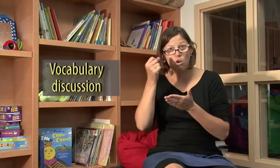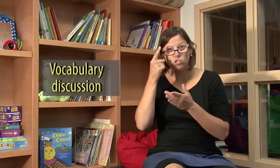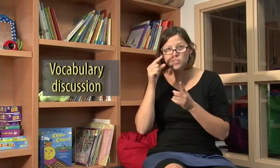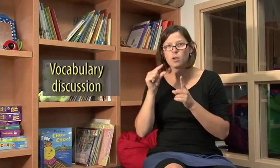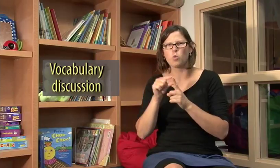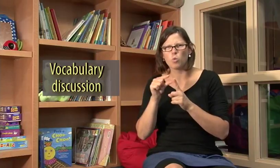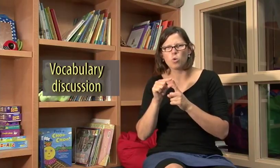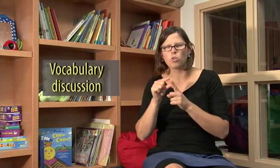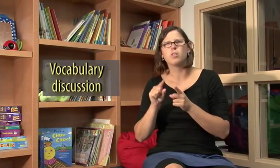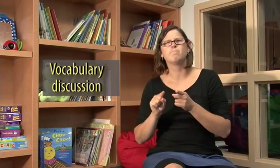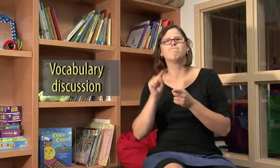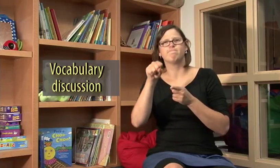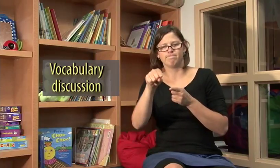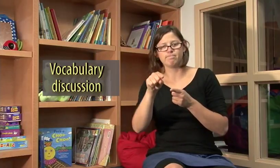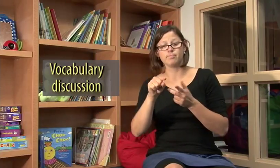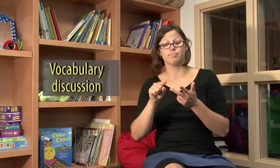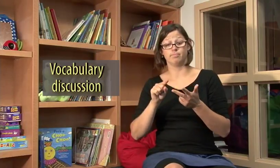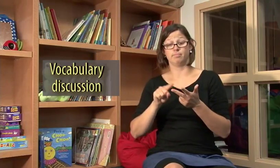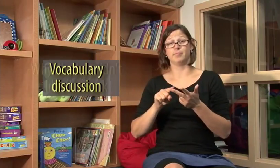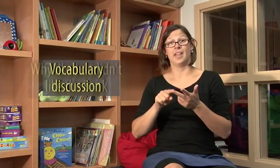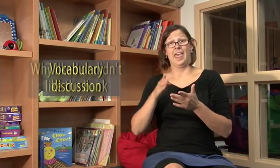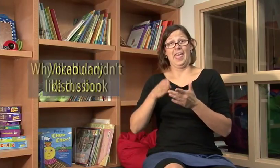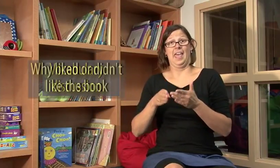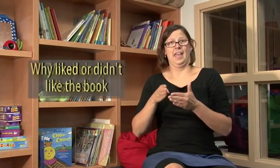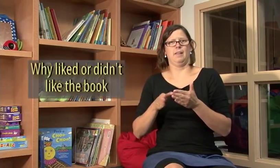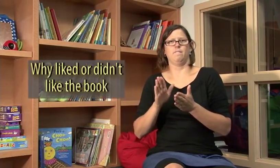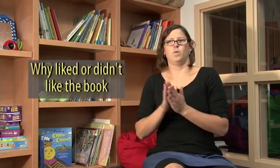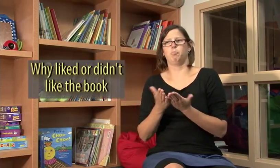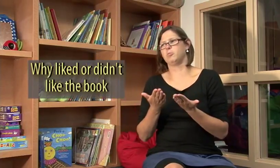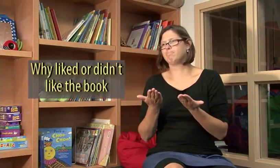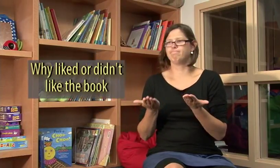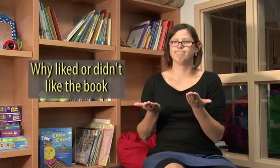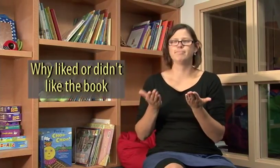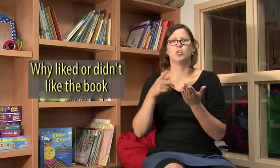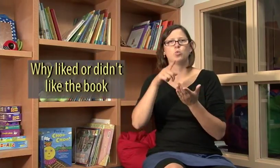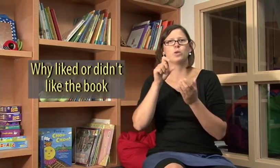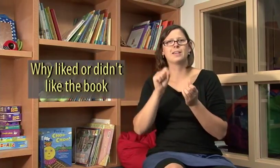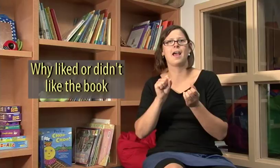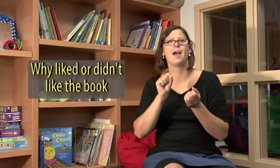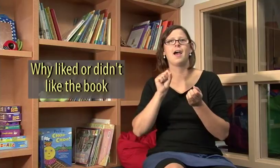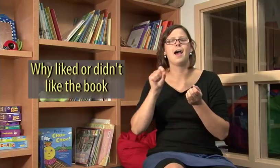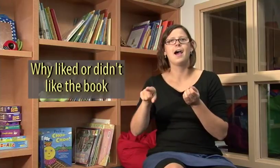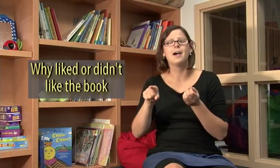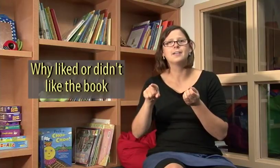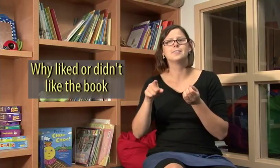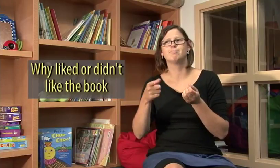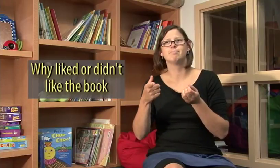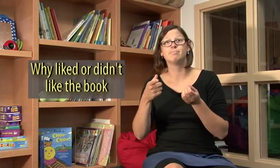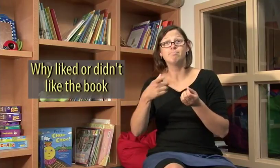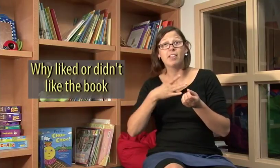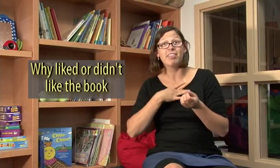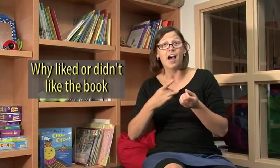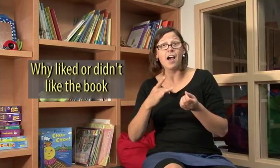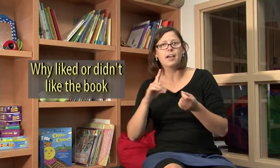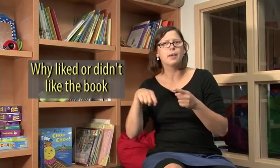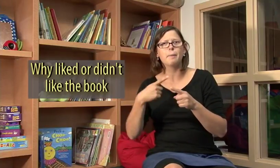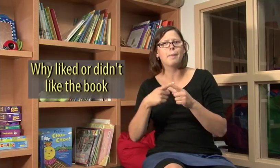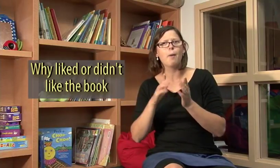You can ask the child. If you're not understanding what the word is, look at the picture. At the end of the book, you could ask the child,